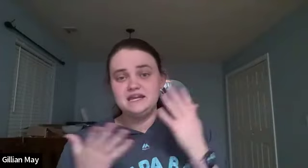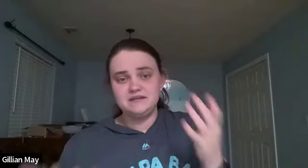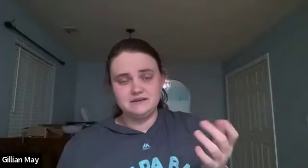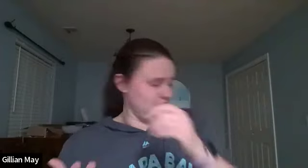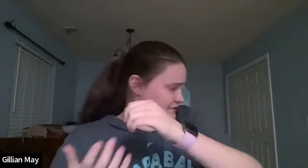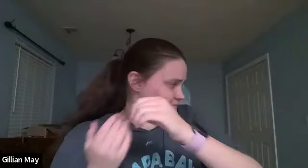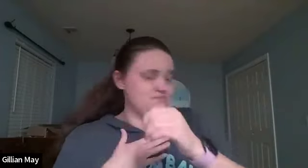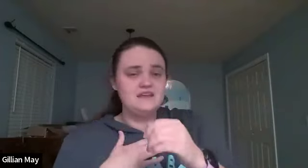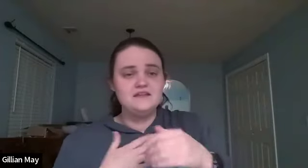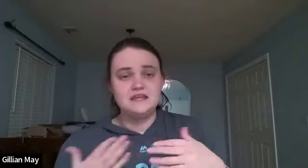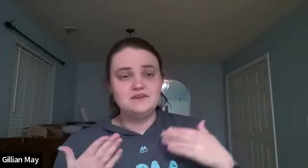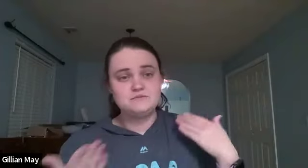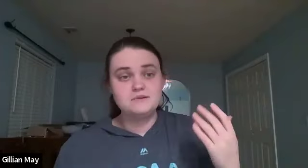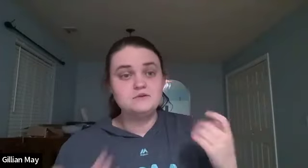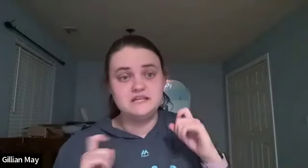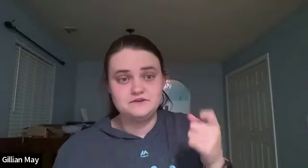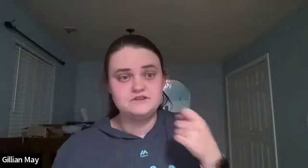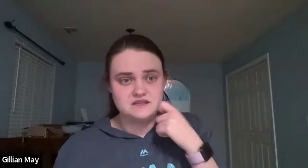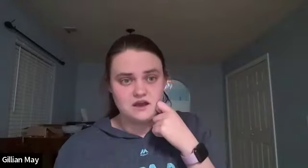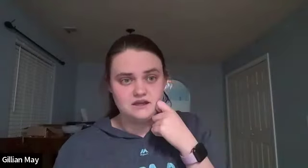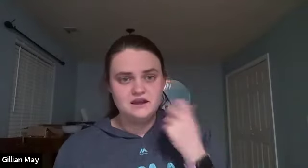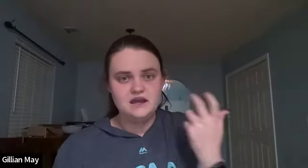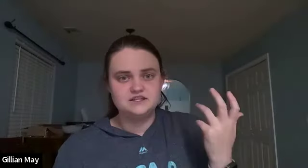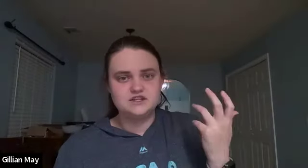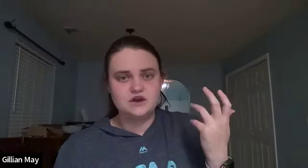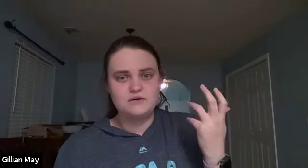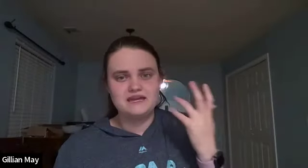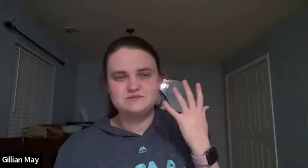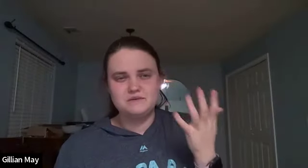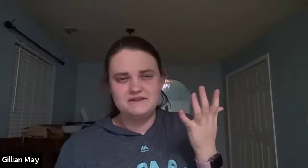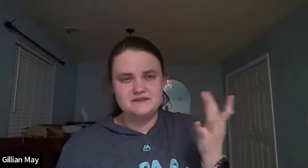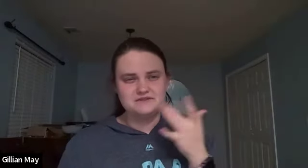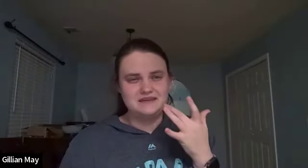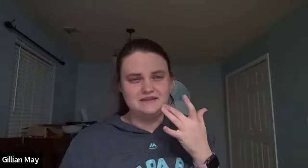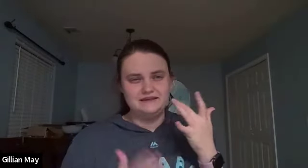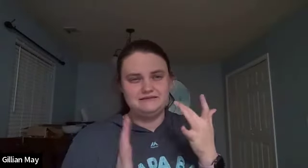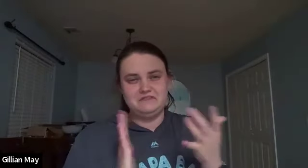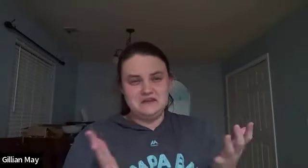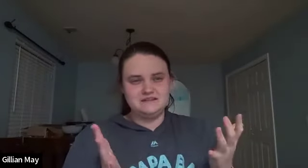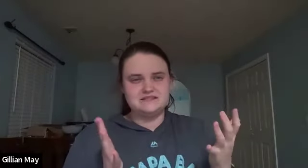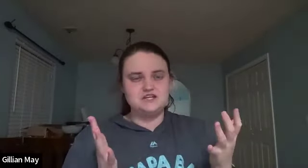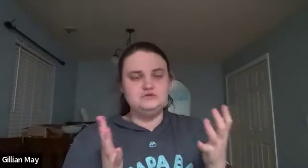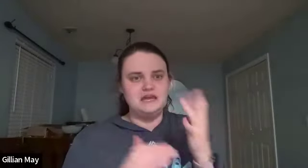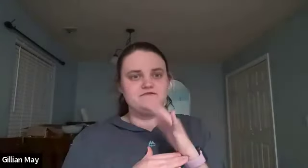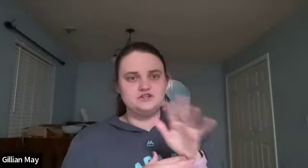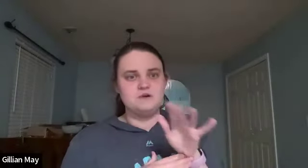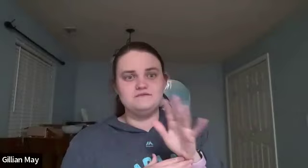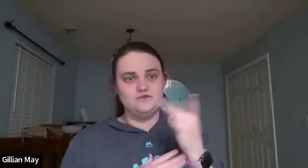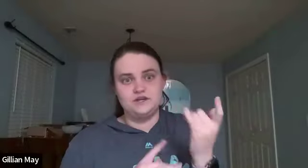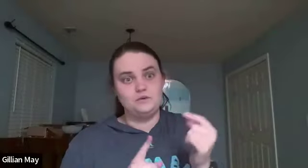even, they even probably will give you the sign. And so it's one of my favorite things is that you can finger spell if you forget a word